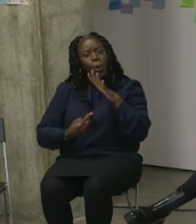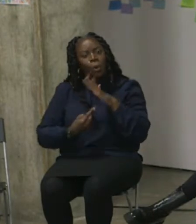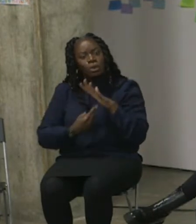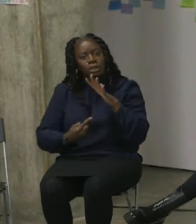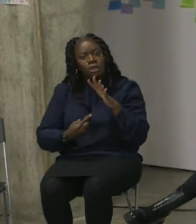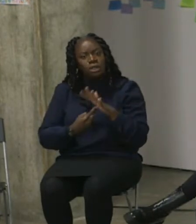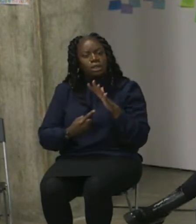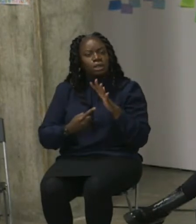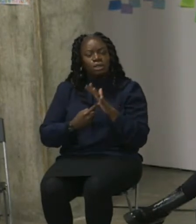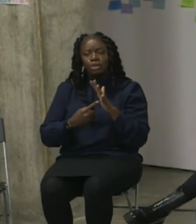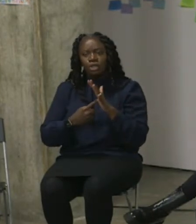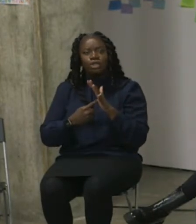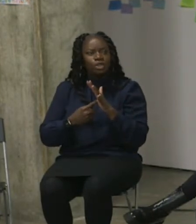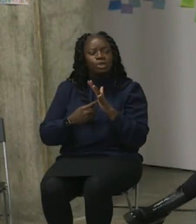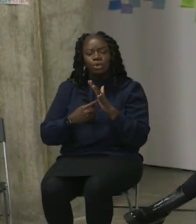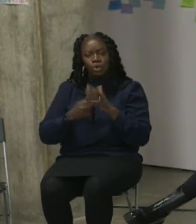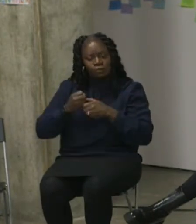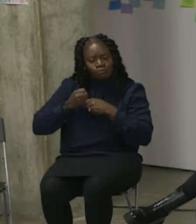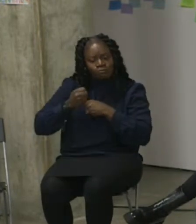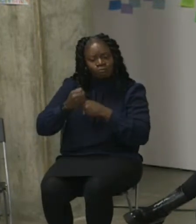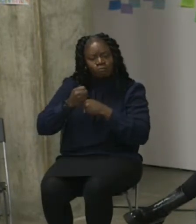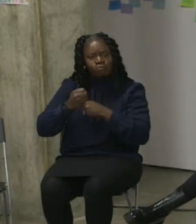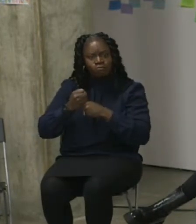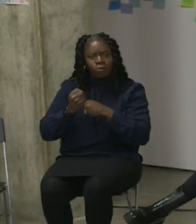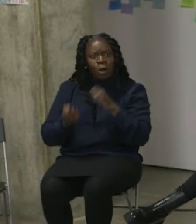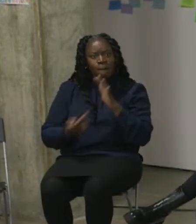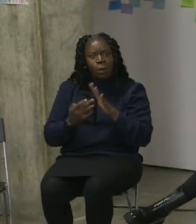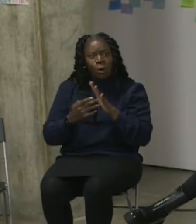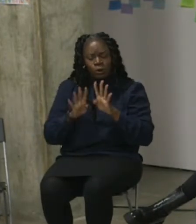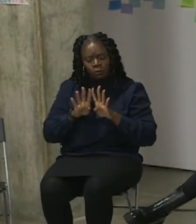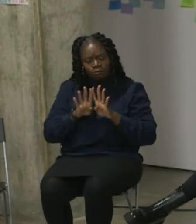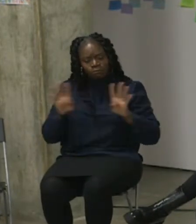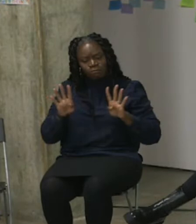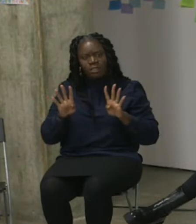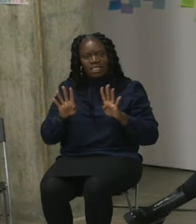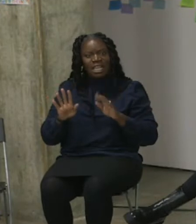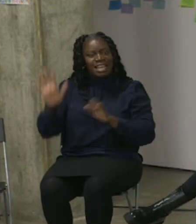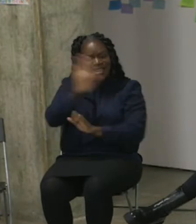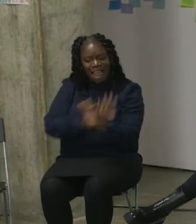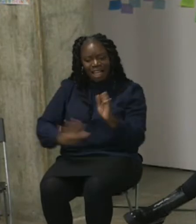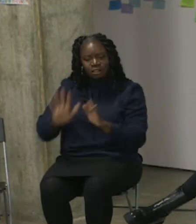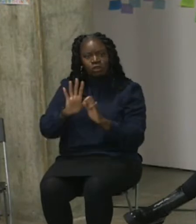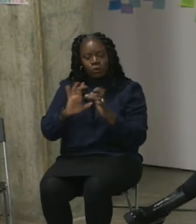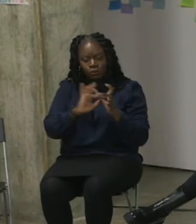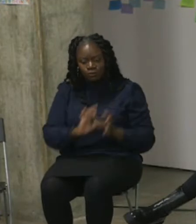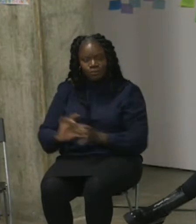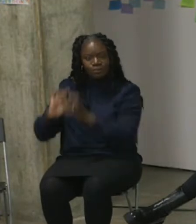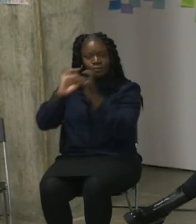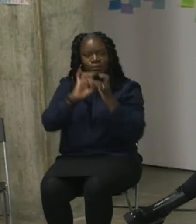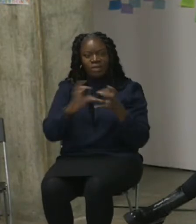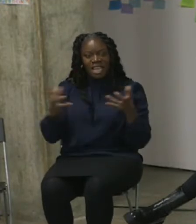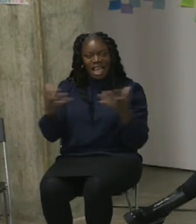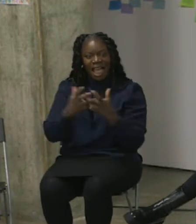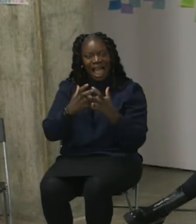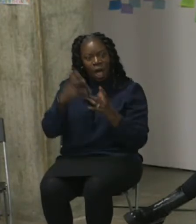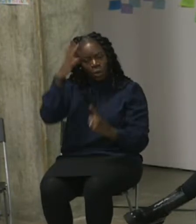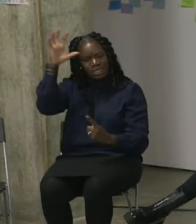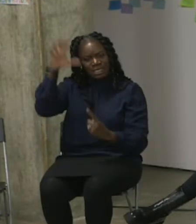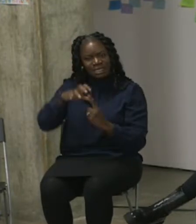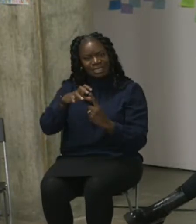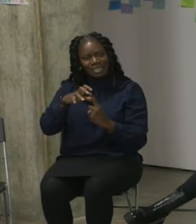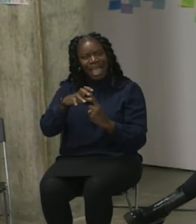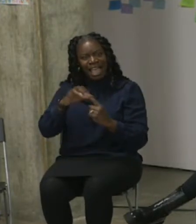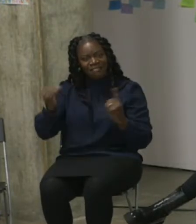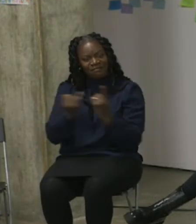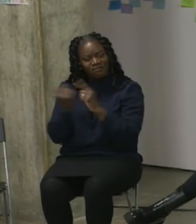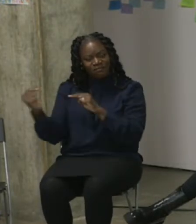of cross-movement solidarity and international solidarity the world over, of how state violence is so